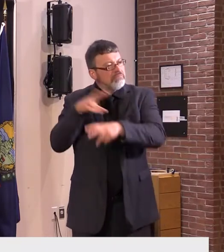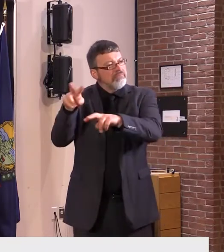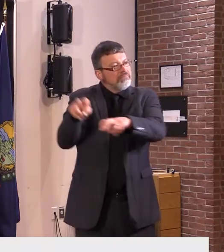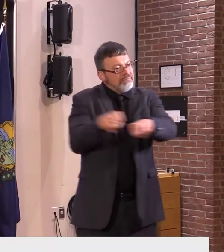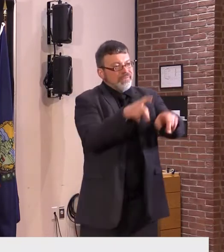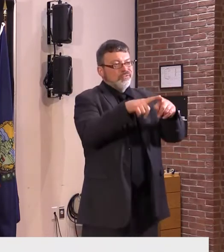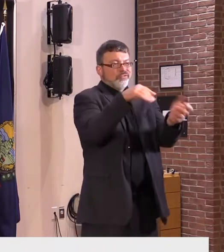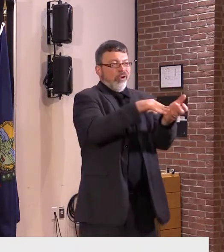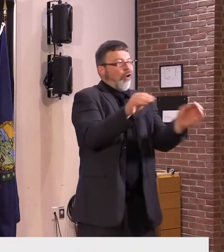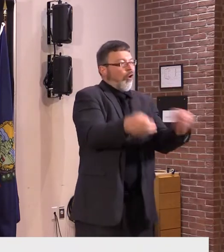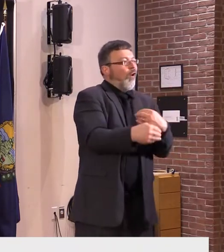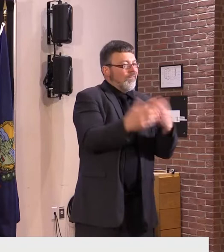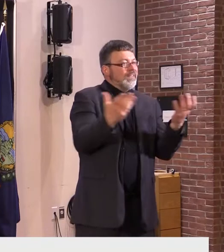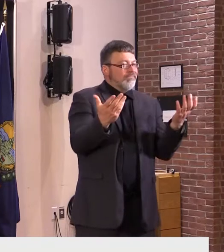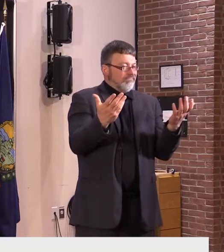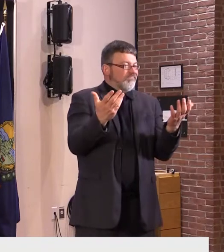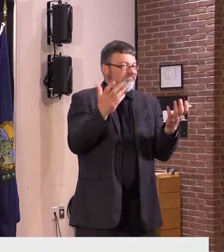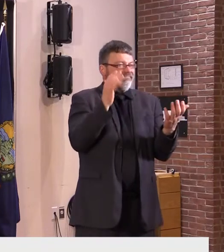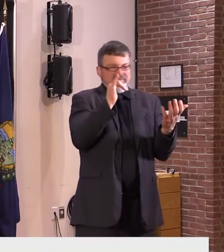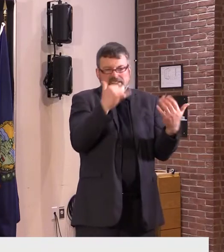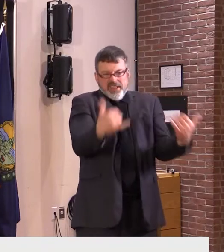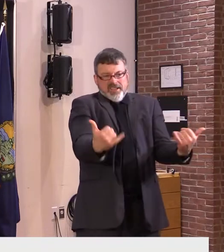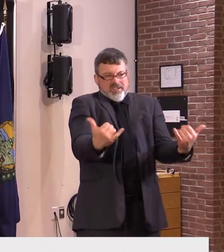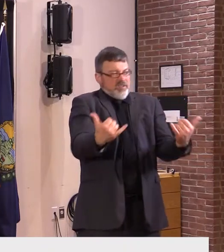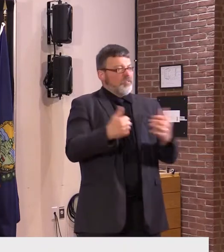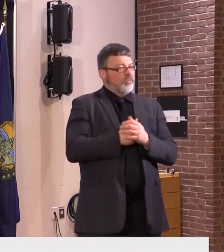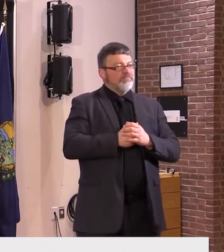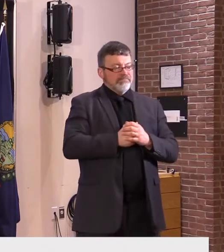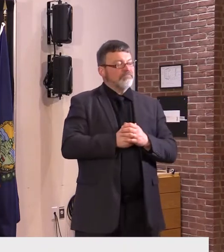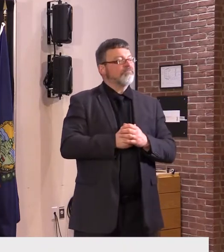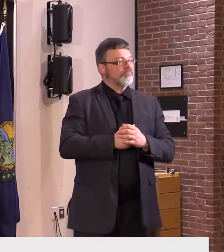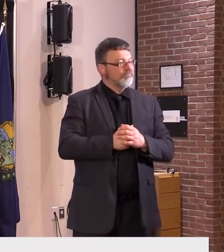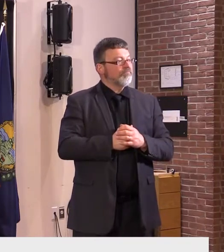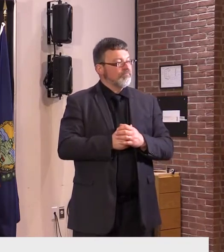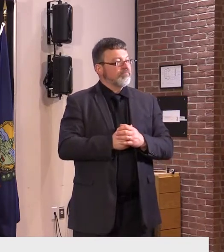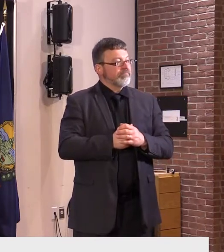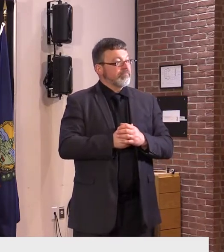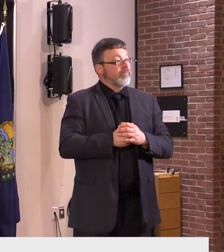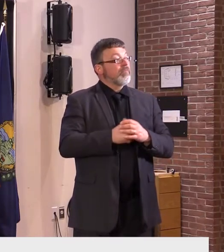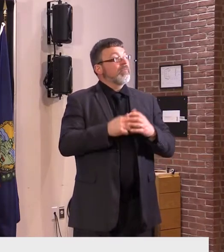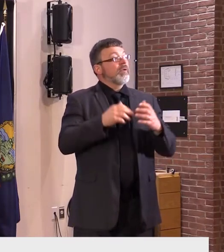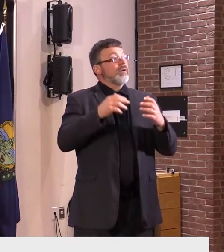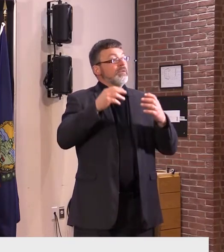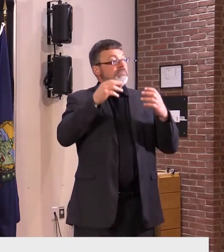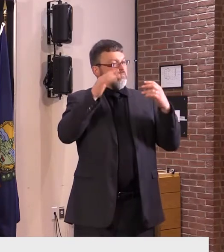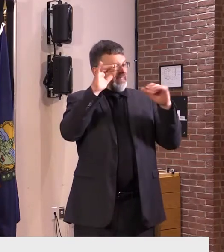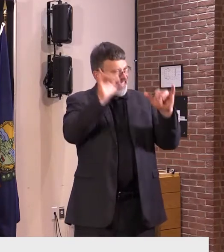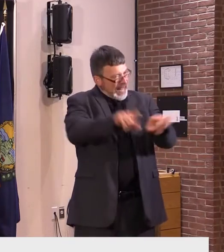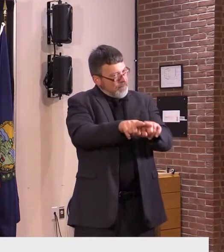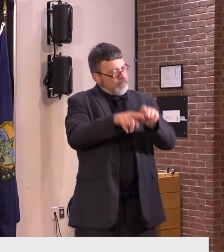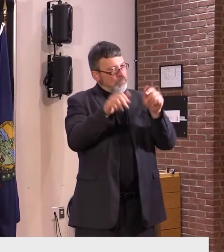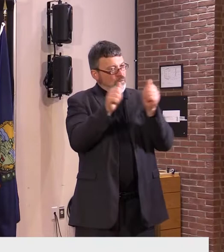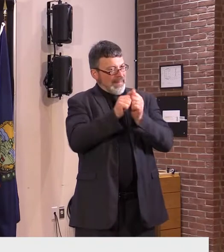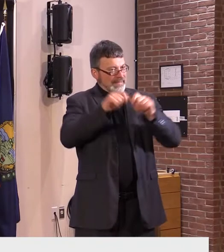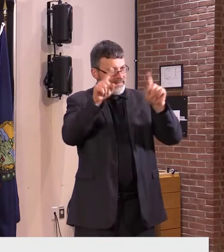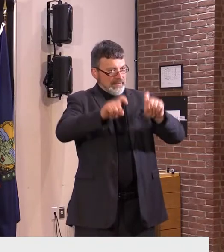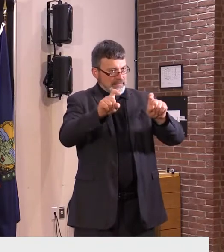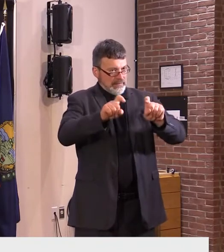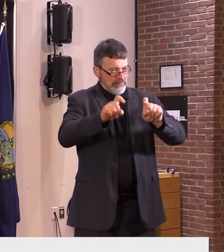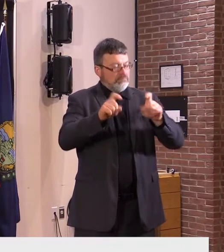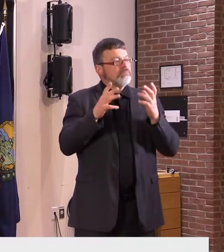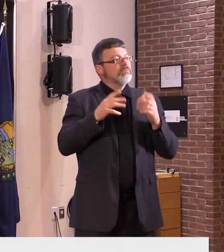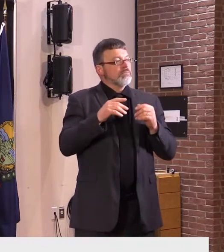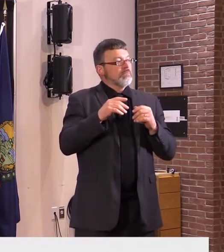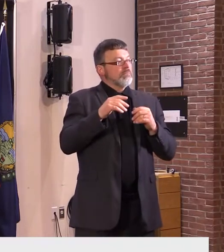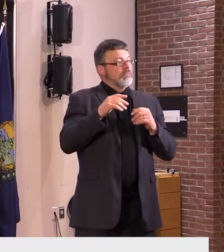pharmacies. Our next step will be a similar transition for our testing infrastructure, shifting COVID testing from a